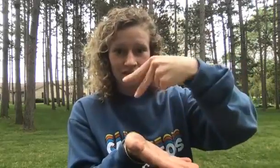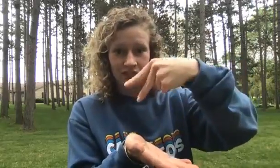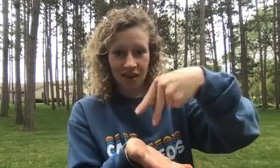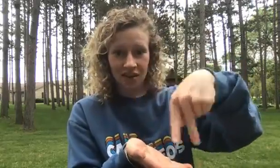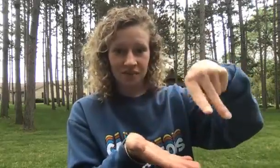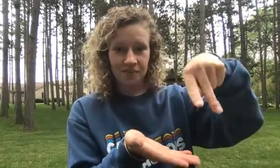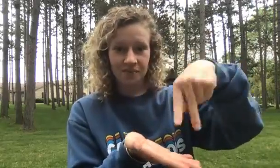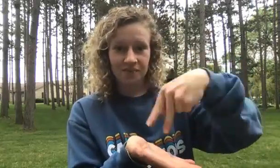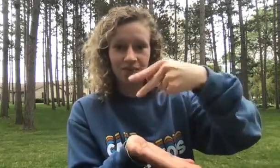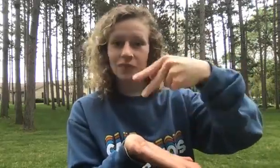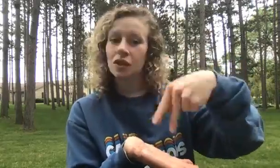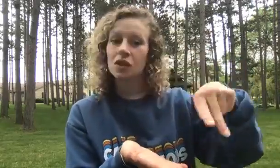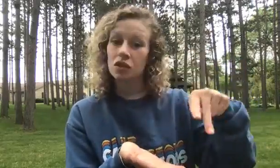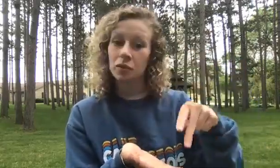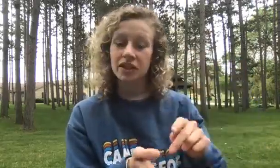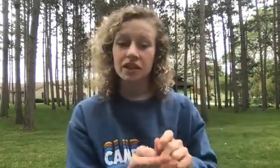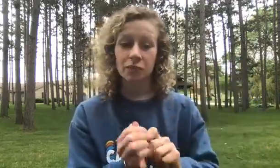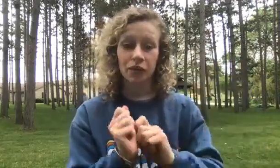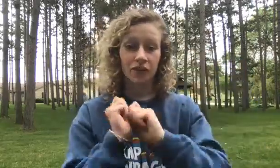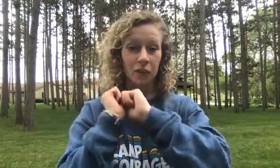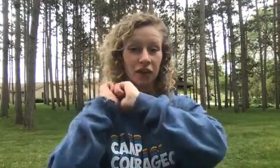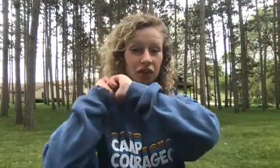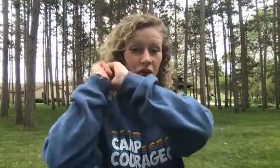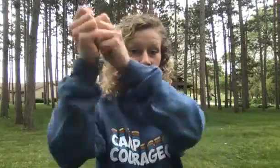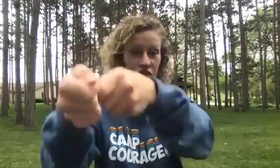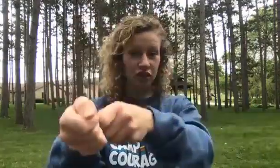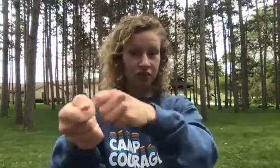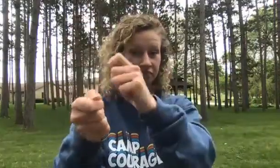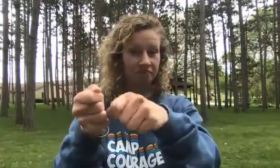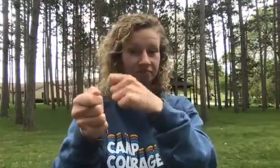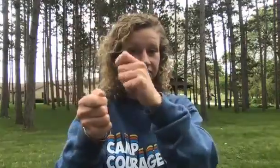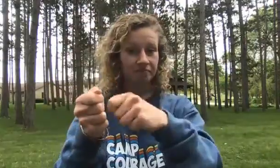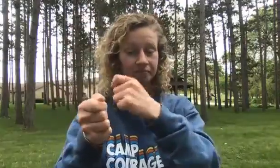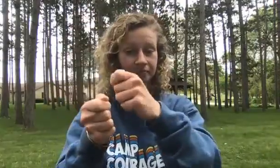it. So pretty simple. If I wanted to go fishing,